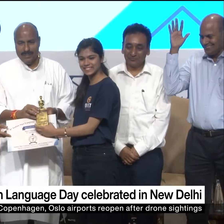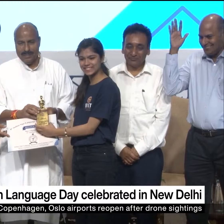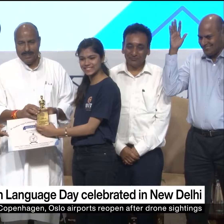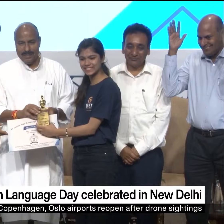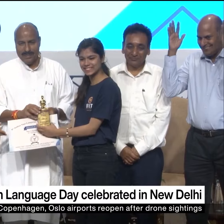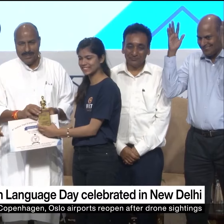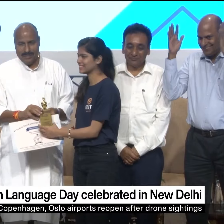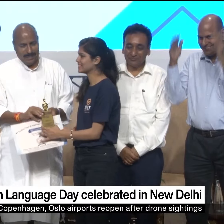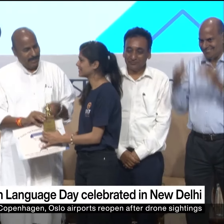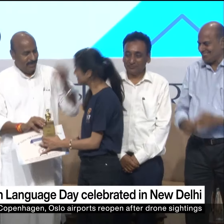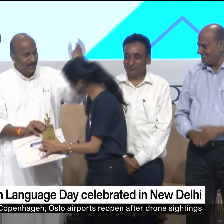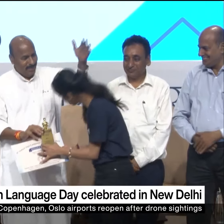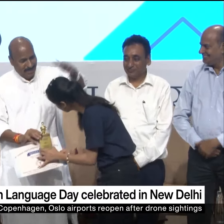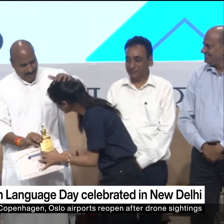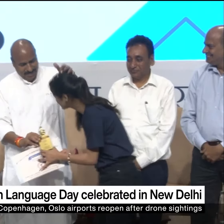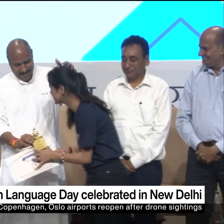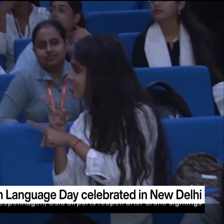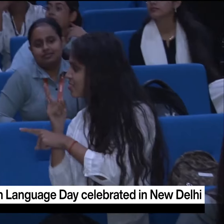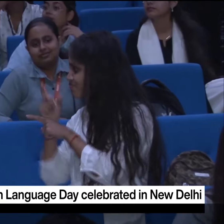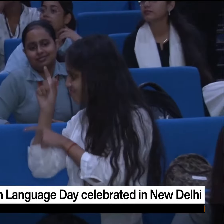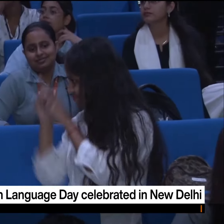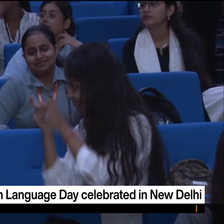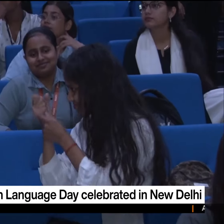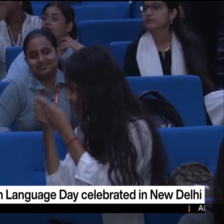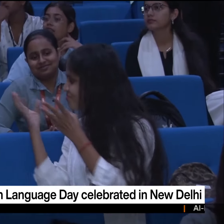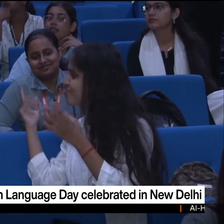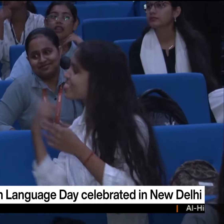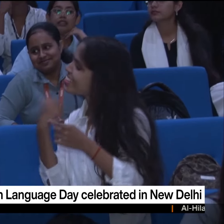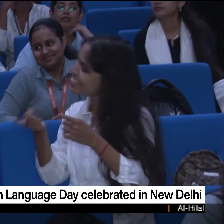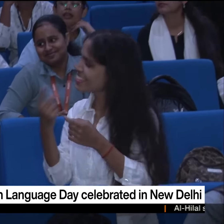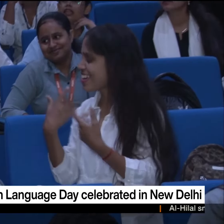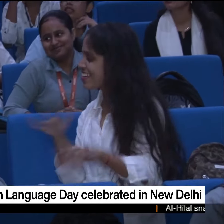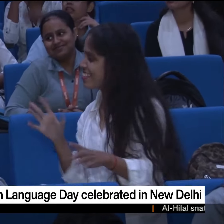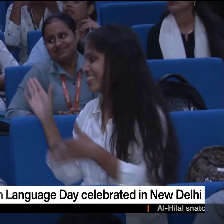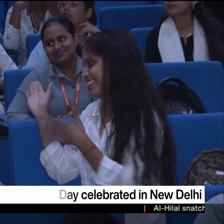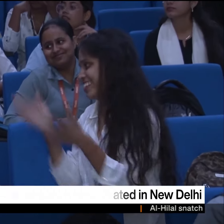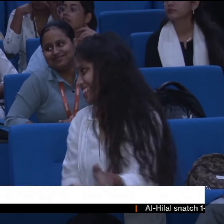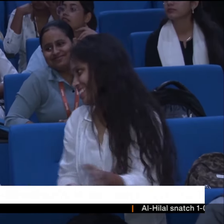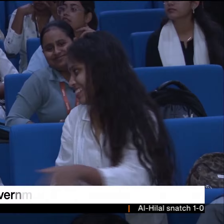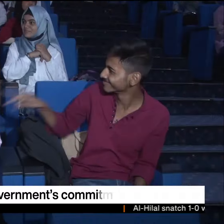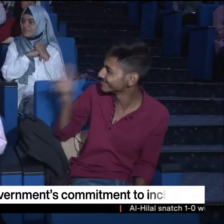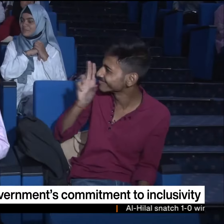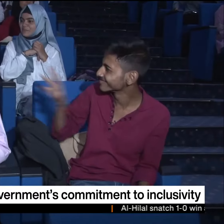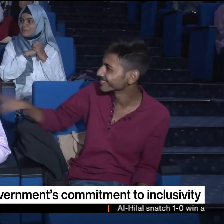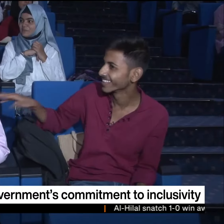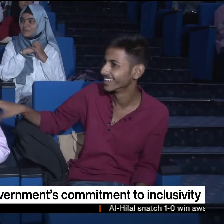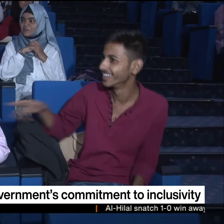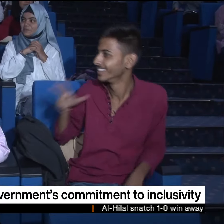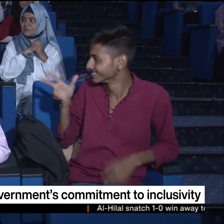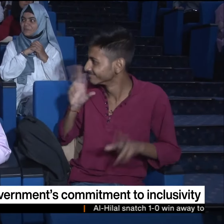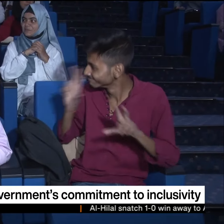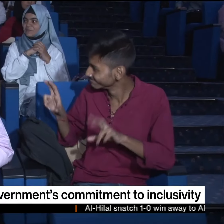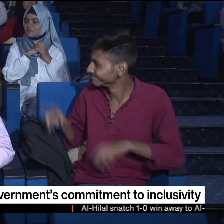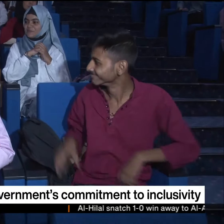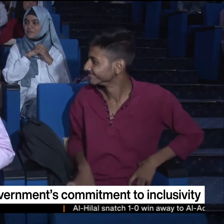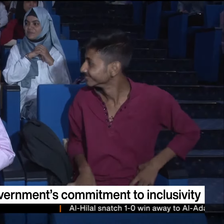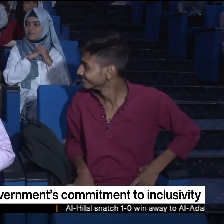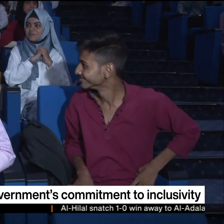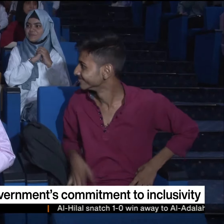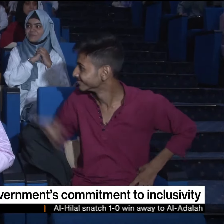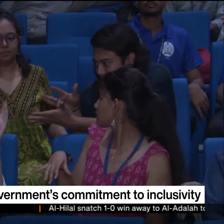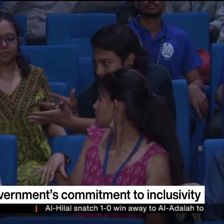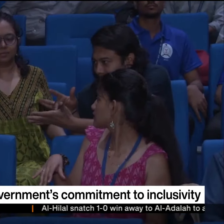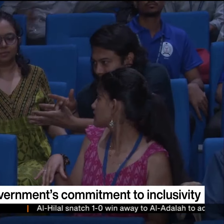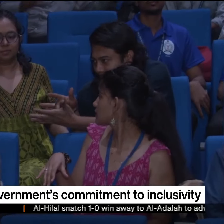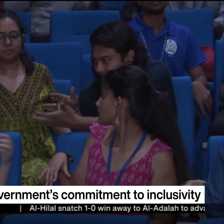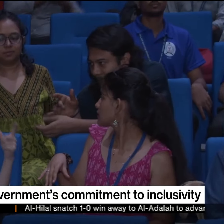further significance to the celebration. With these initiatives, the government reaffirmed its resolve to promote inclusivity